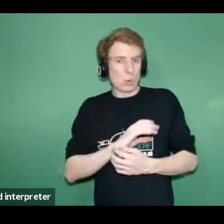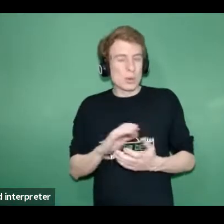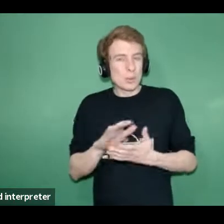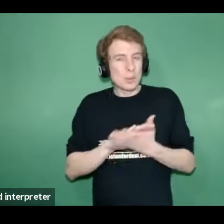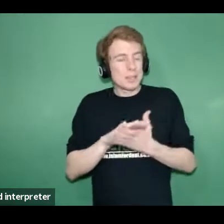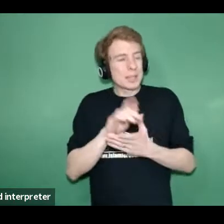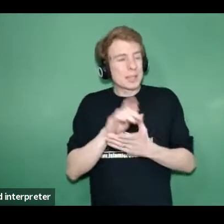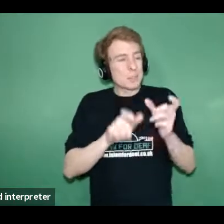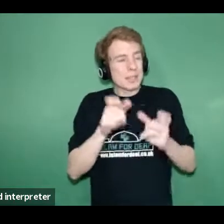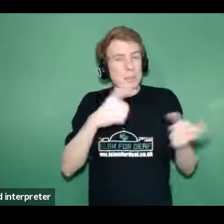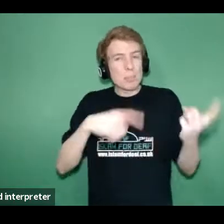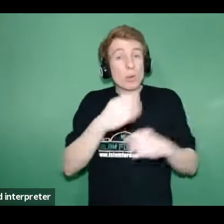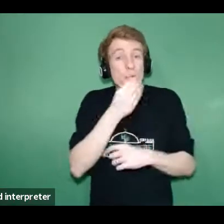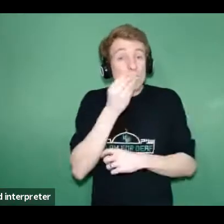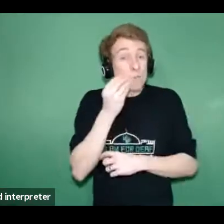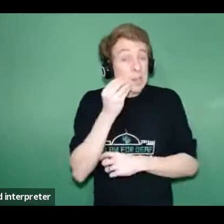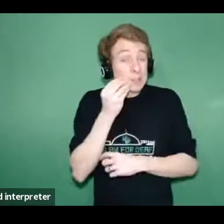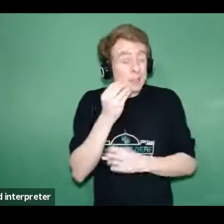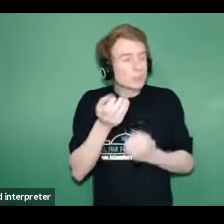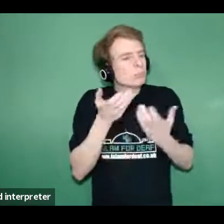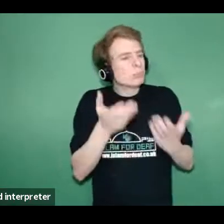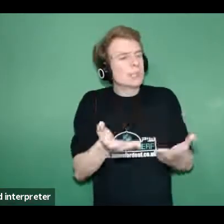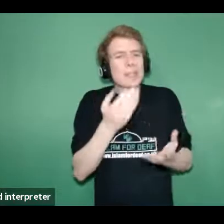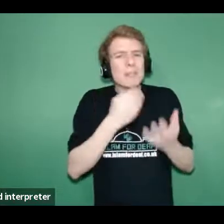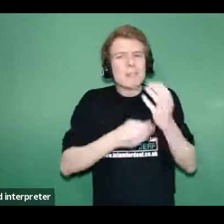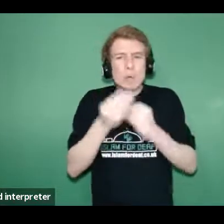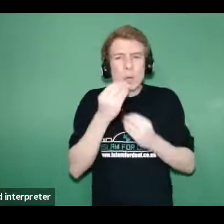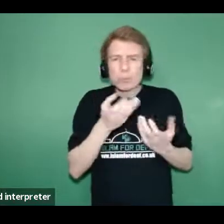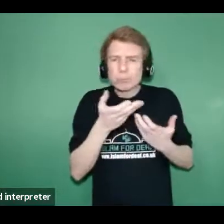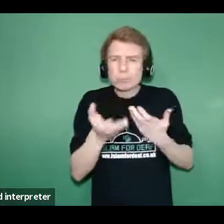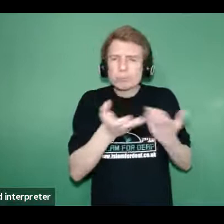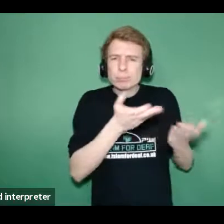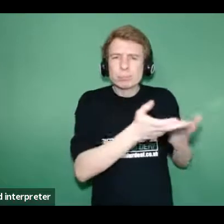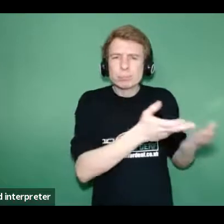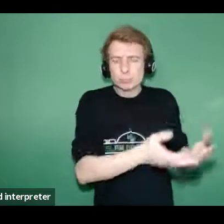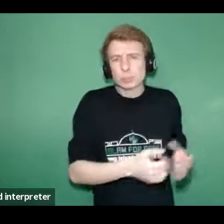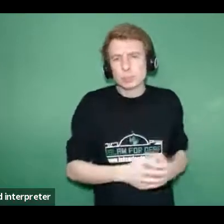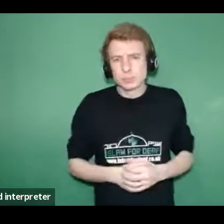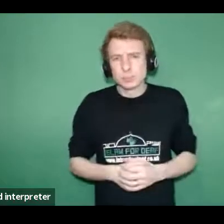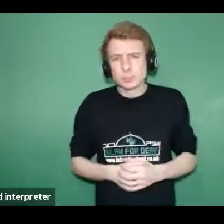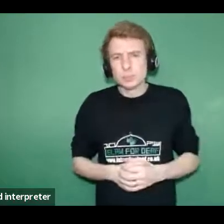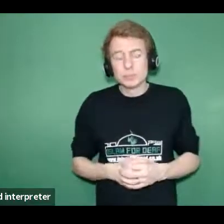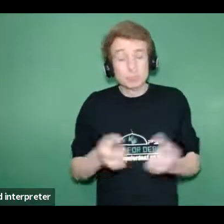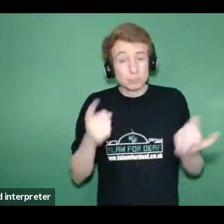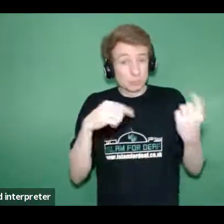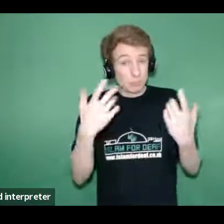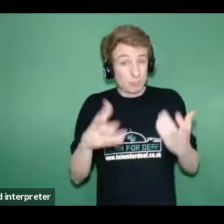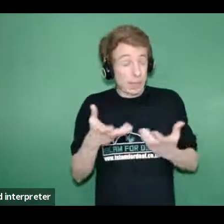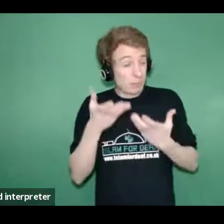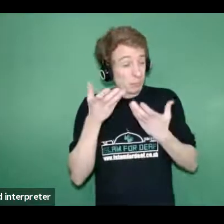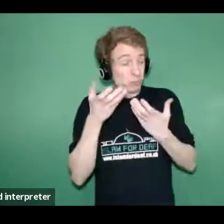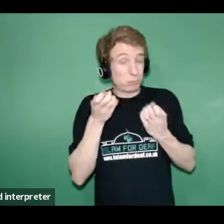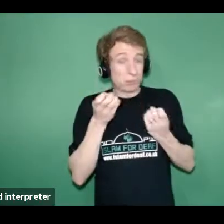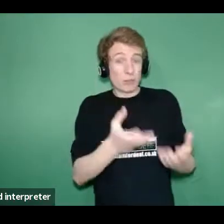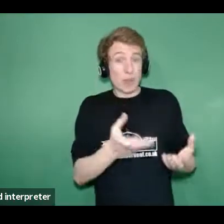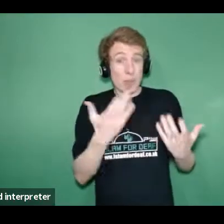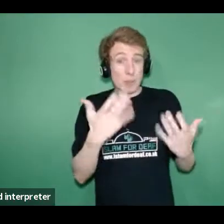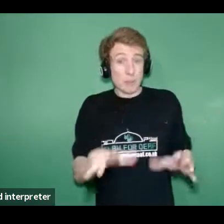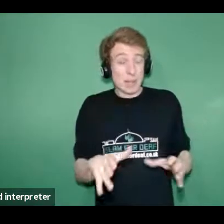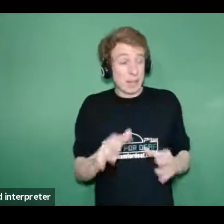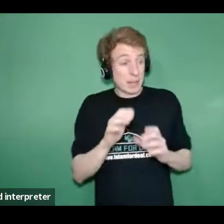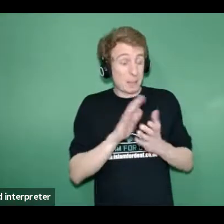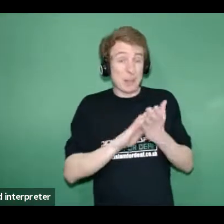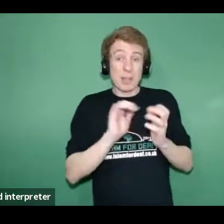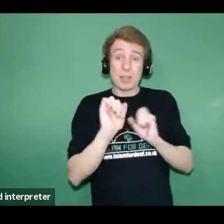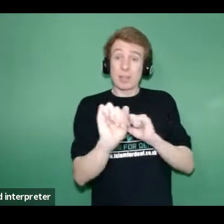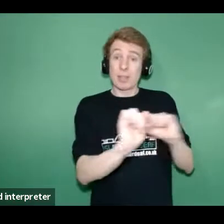And the individual who provides food for a fasting person will attain the reward of that fasting person